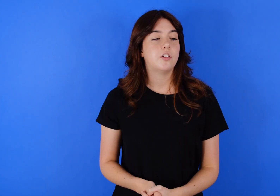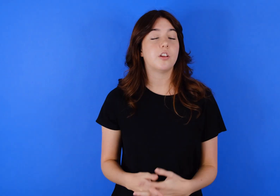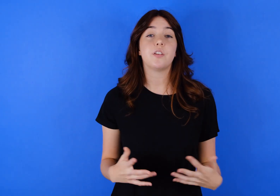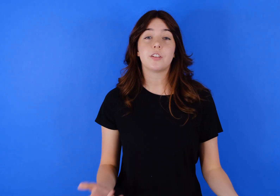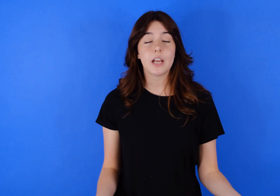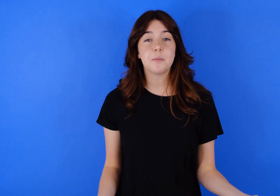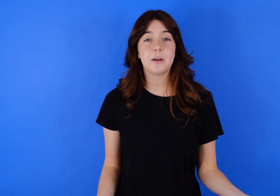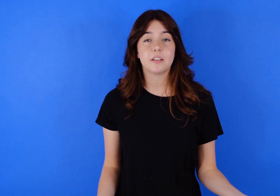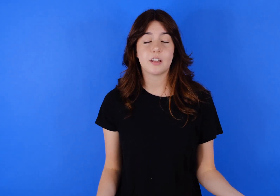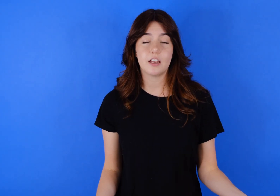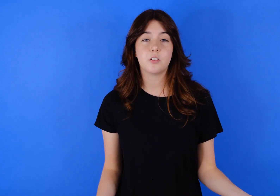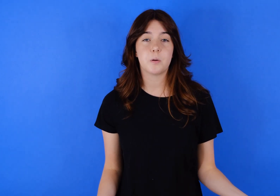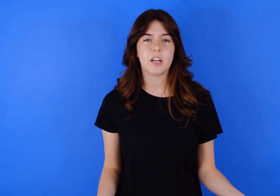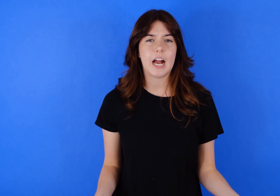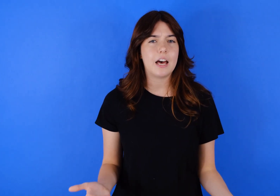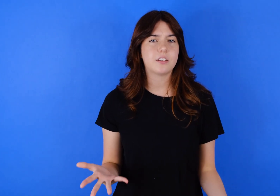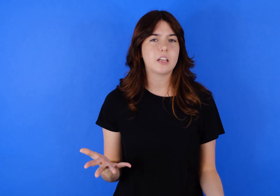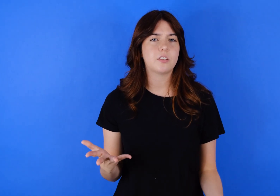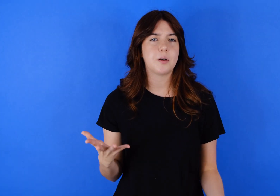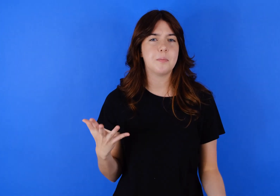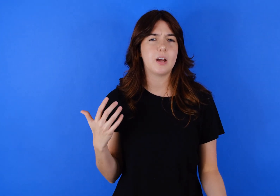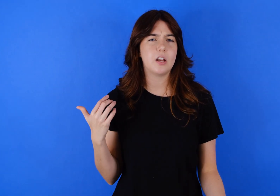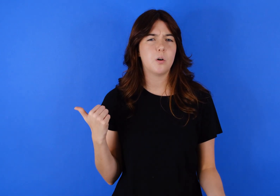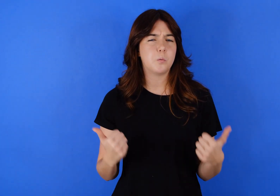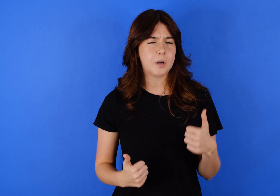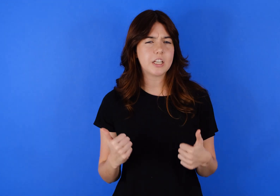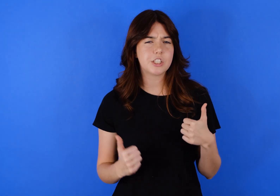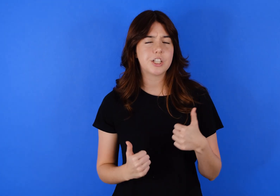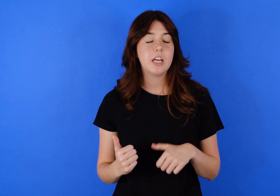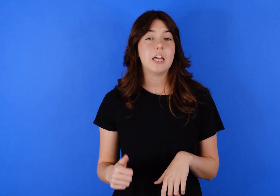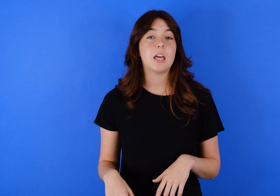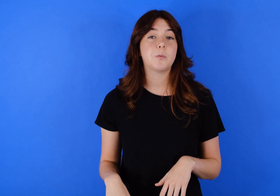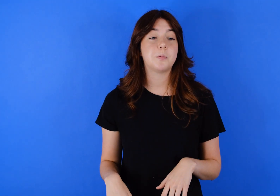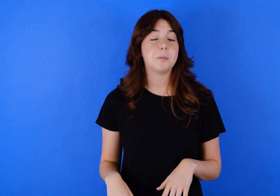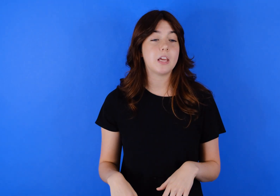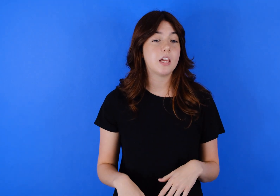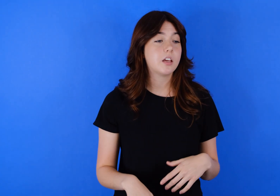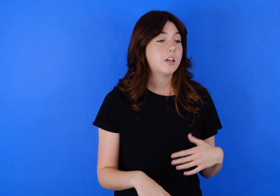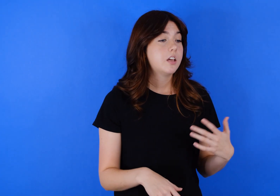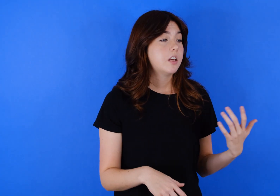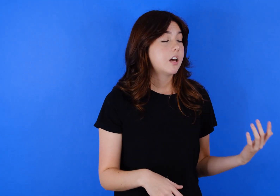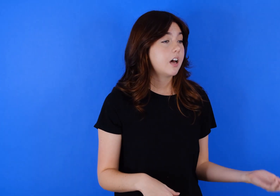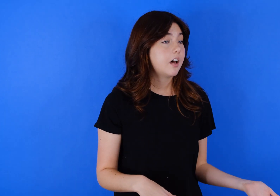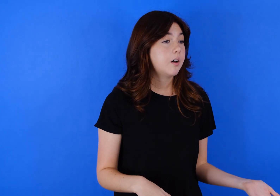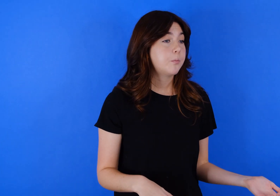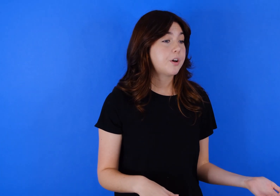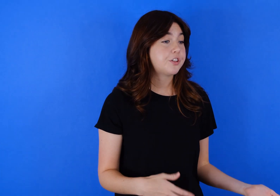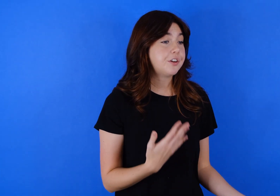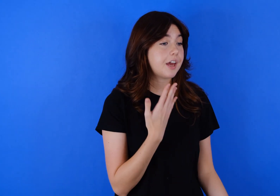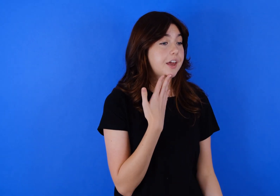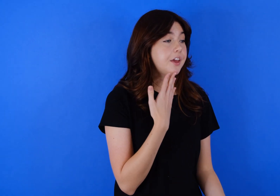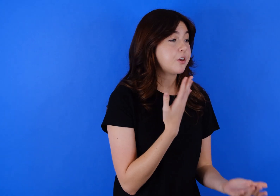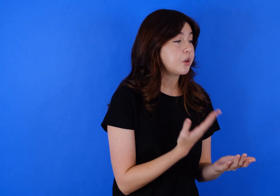if you set up a sentence where you're asking someone which, it would be, was your day